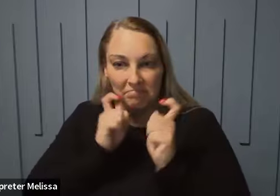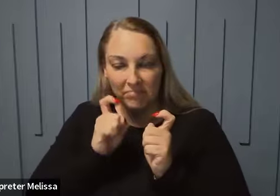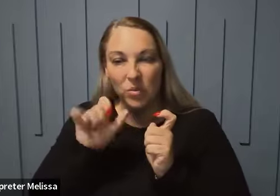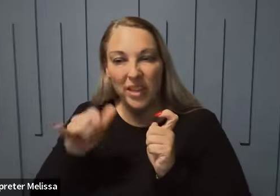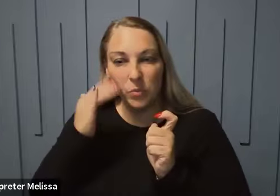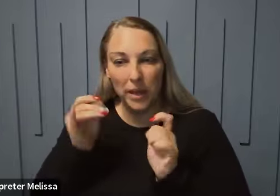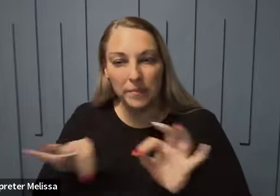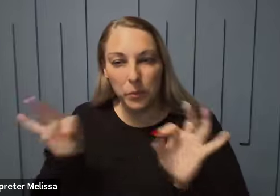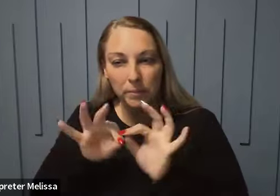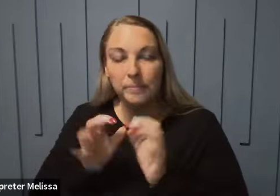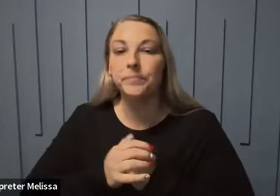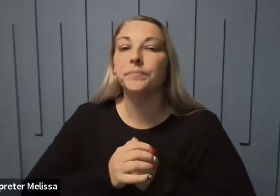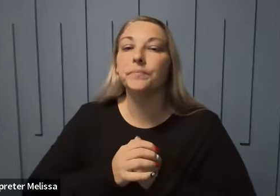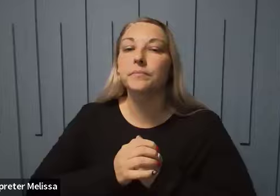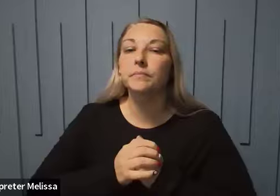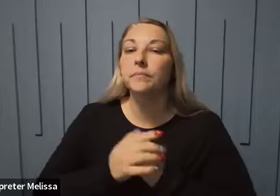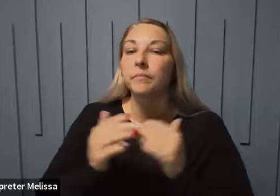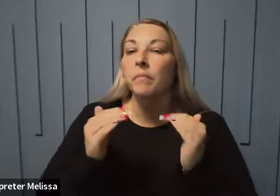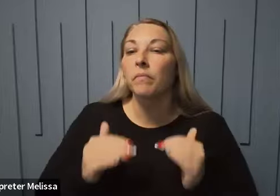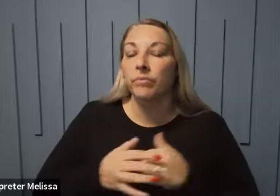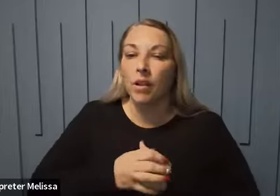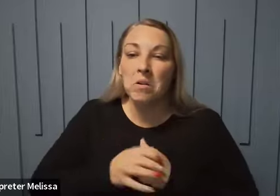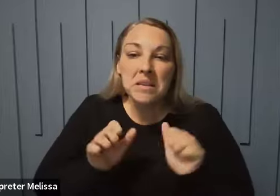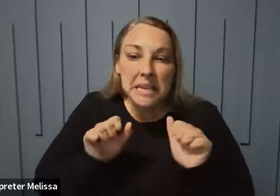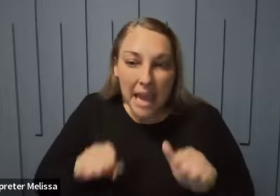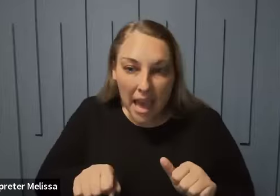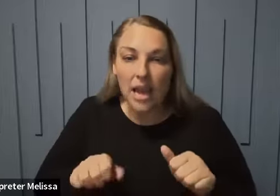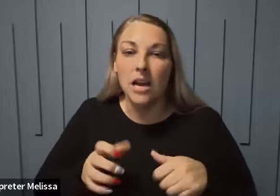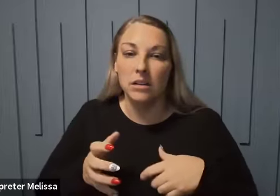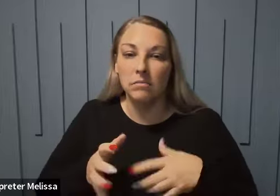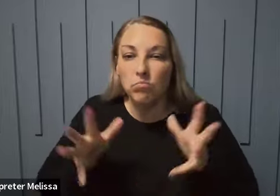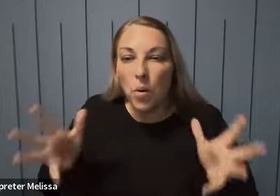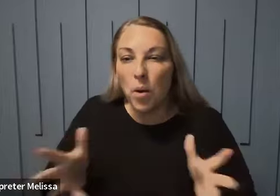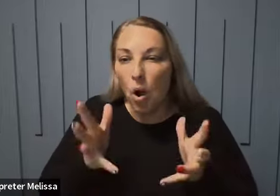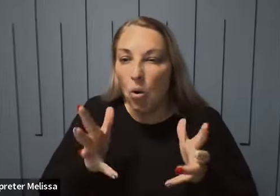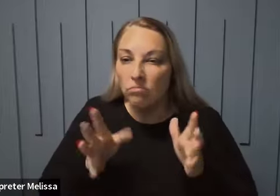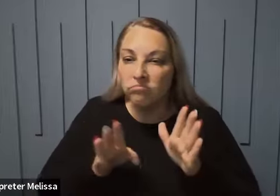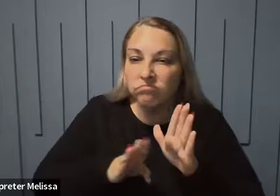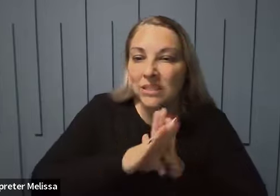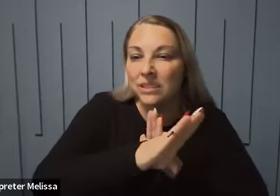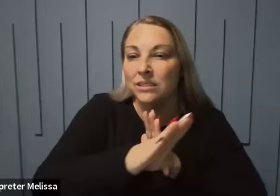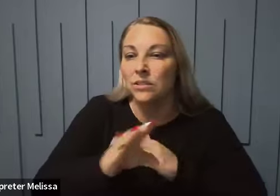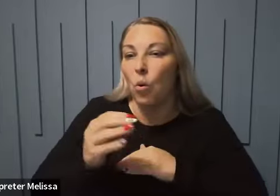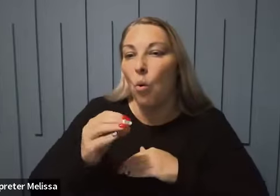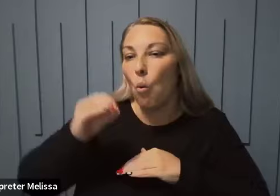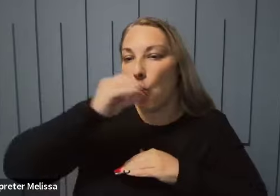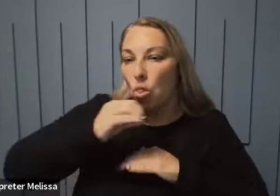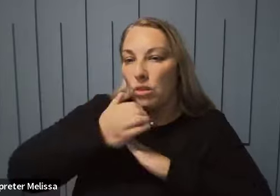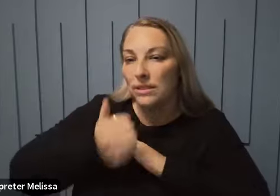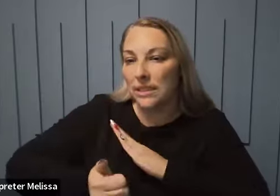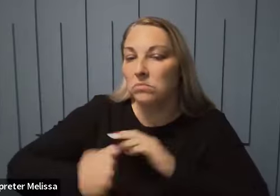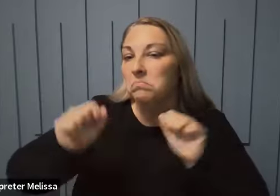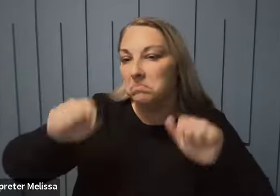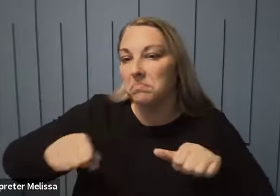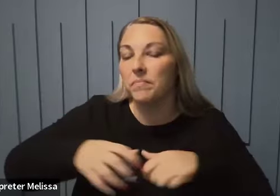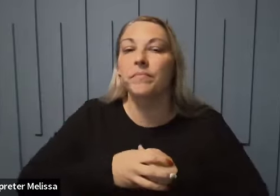It can promote oral skills. So this does help with oral skills. It reinforces